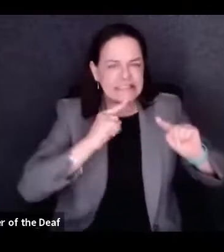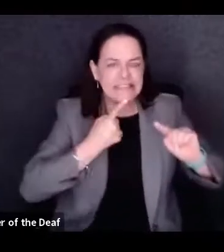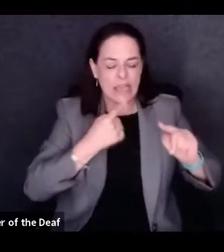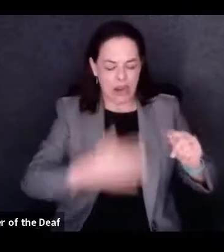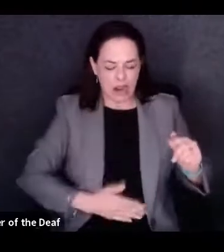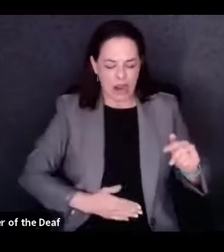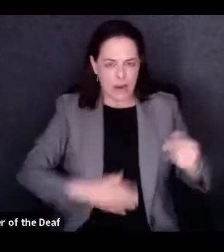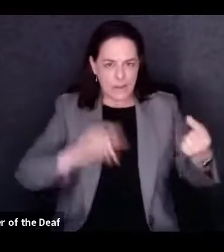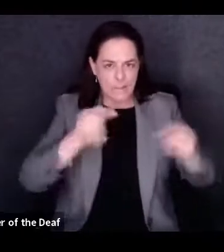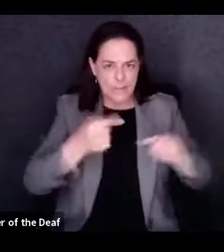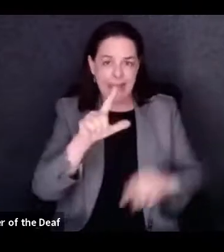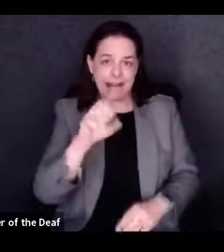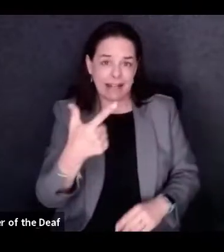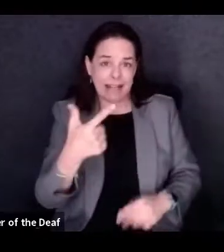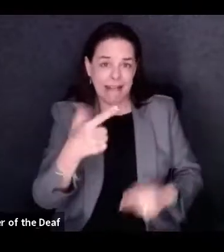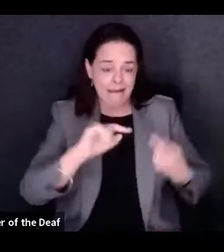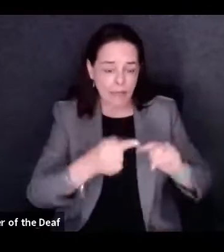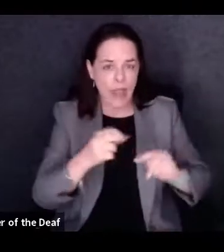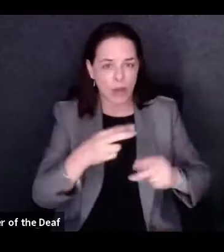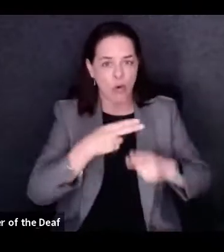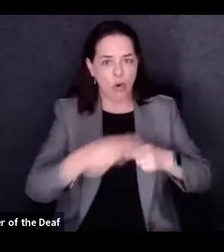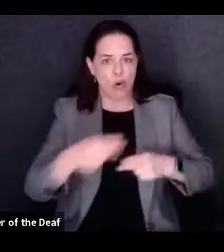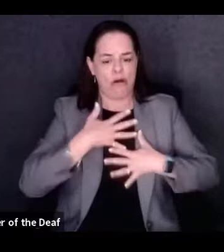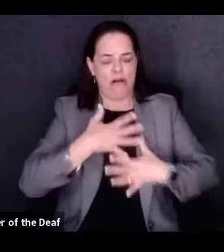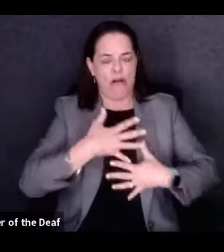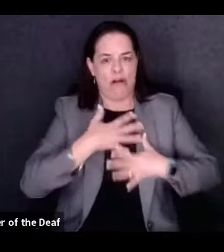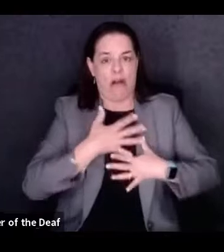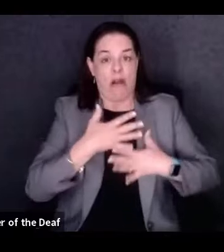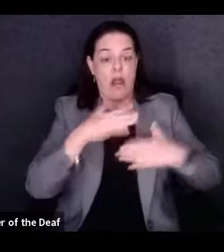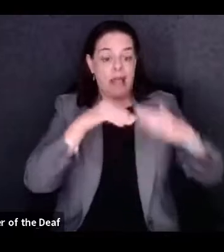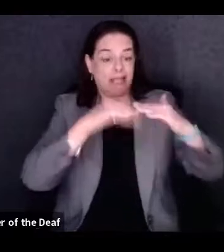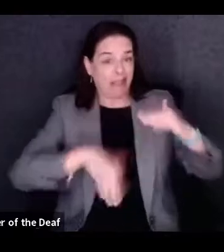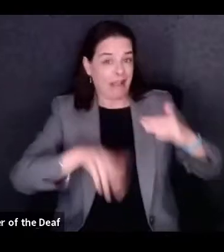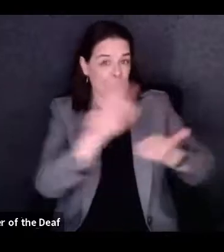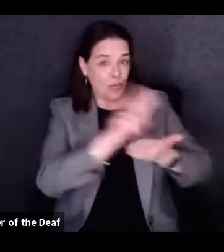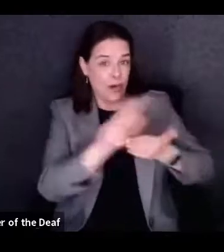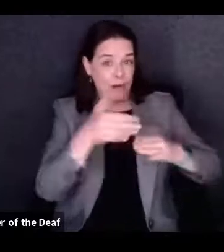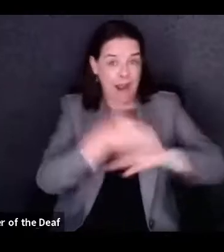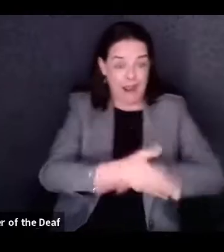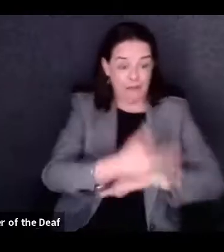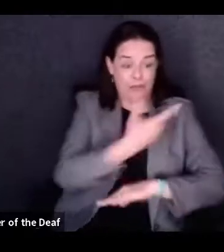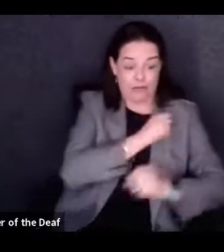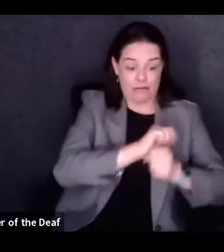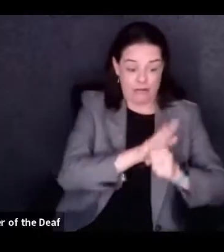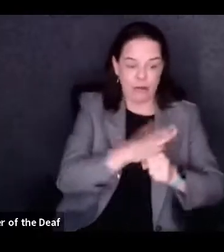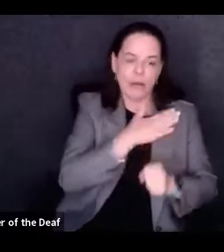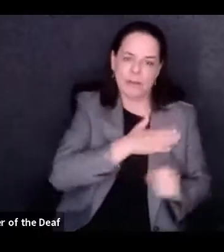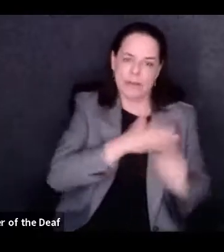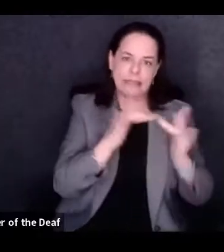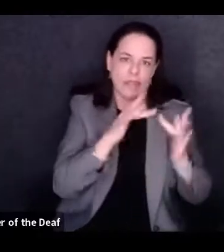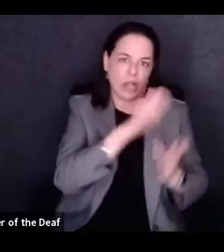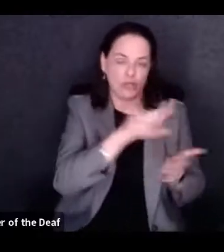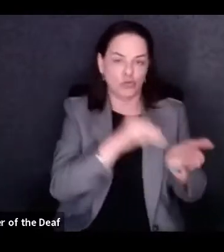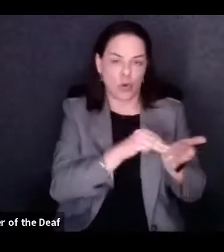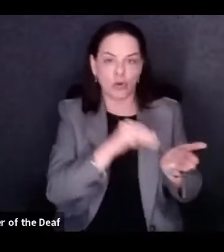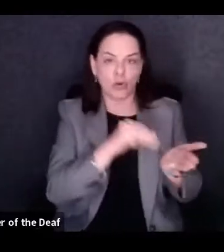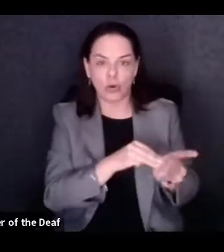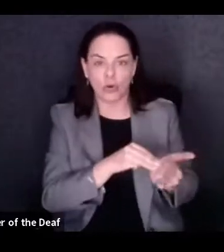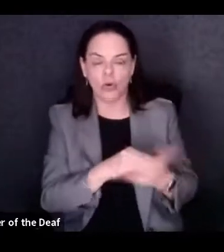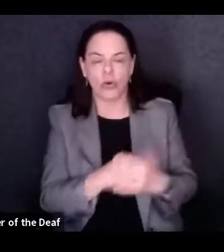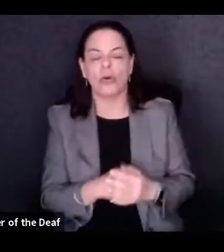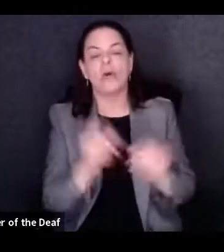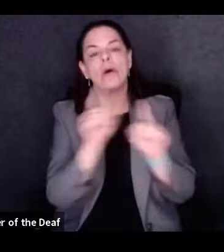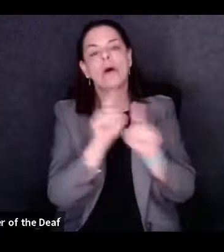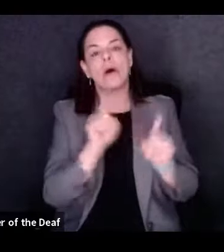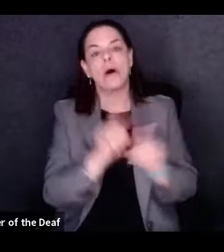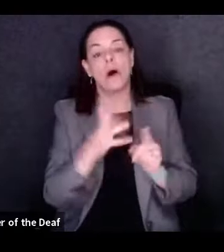or shortness of breath within the 3 weeks after getting the vaccine, that they should contact their provider. We also